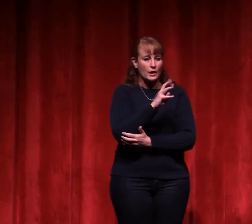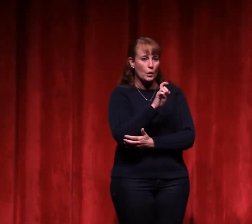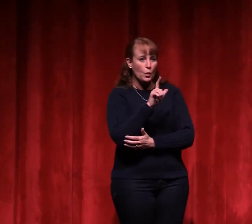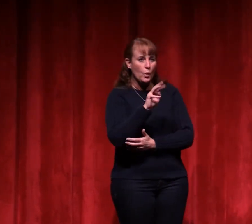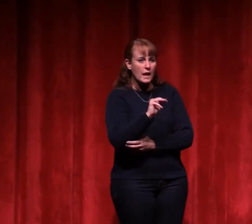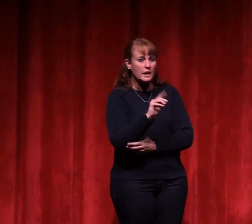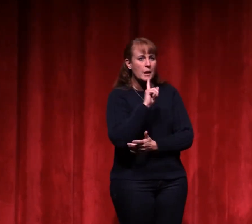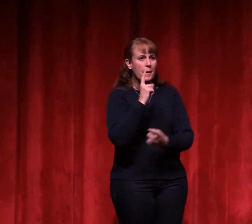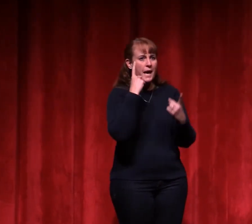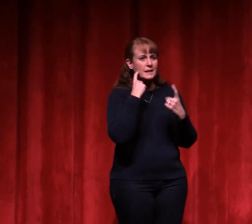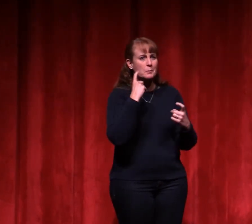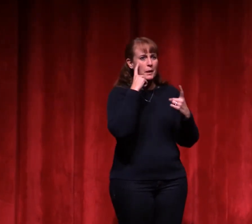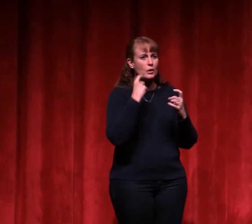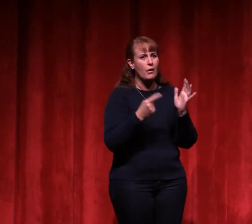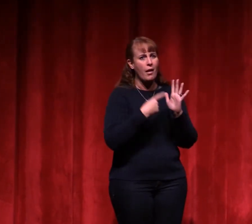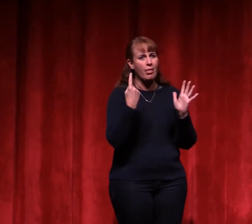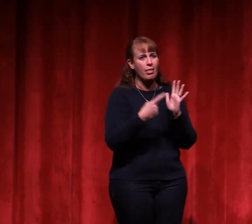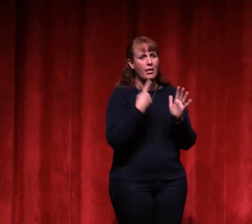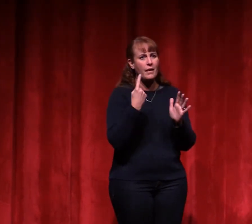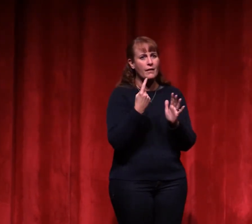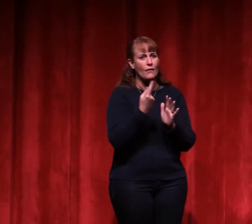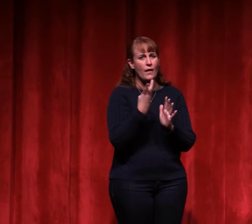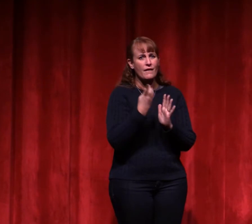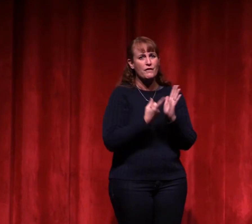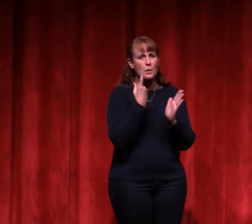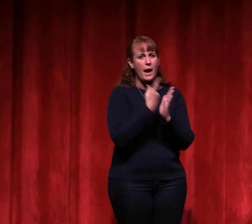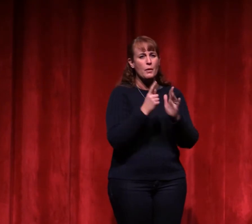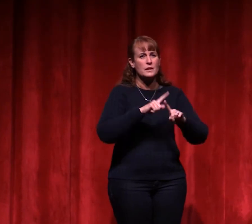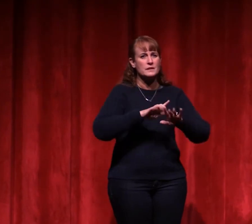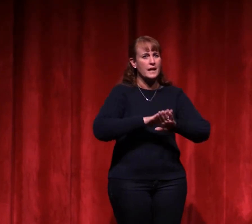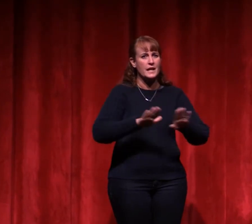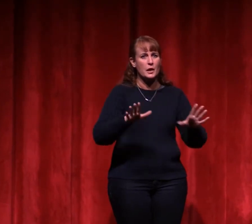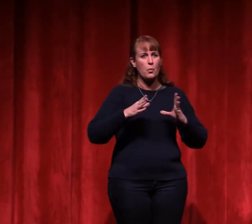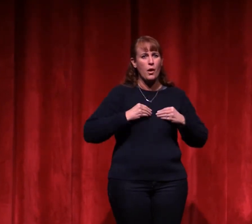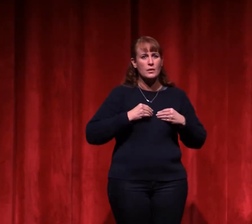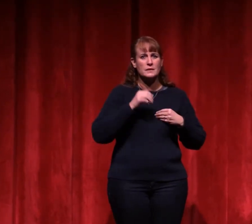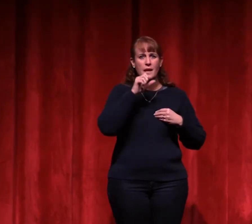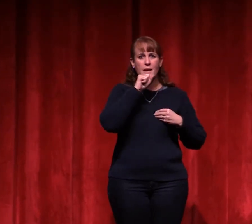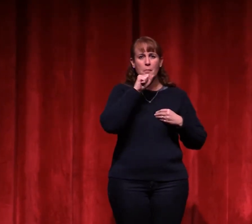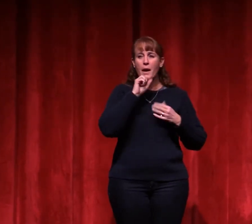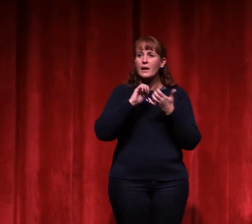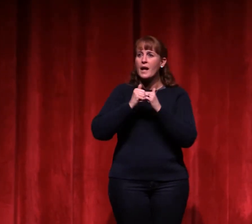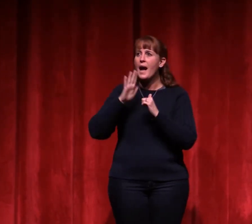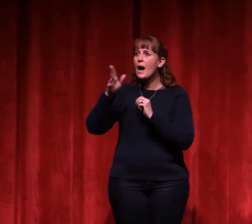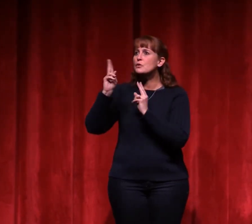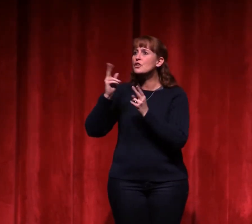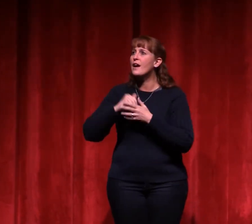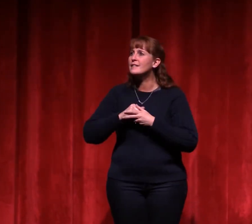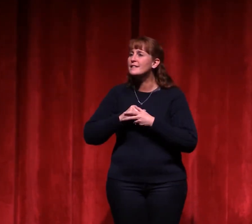has been crying off and on for a couple hours, and he won't take a bottle. How's the hunt going?